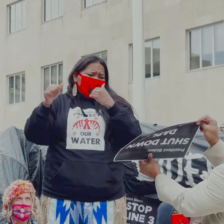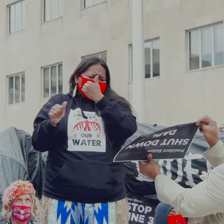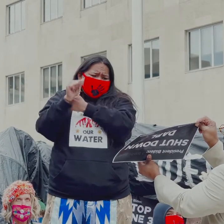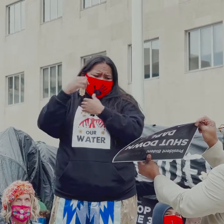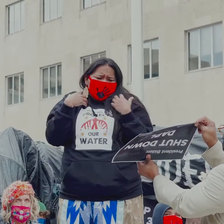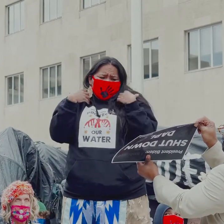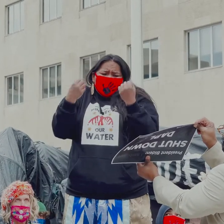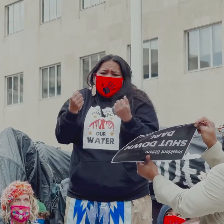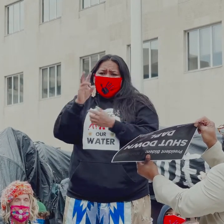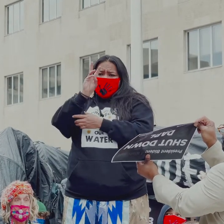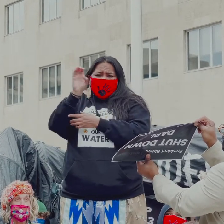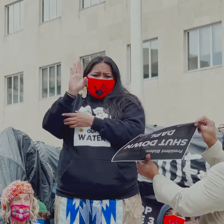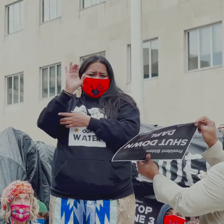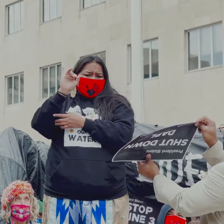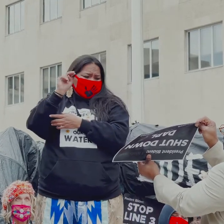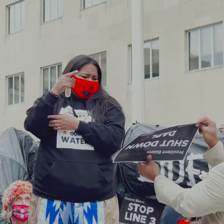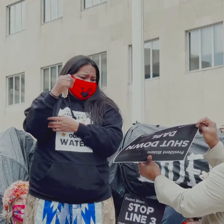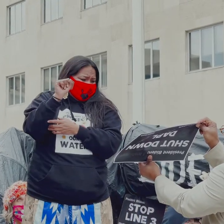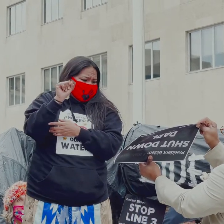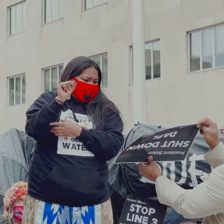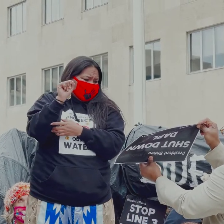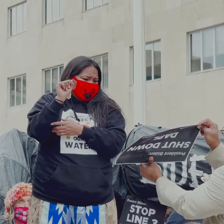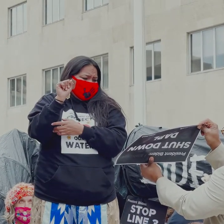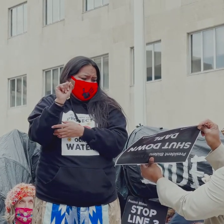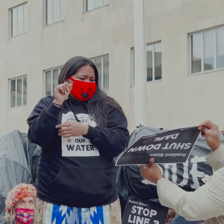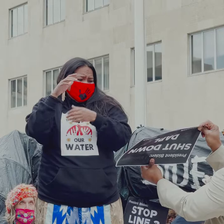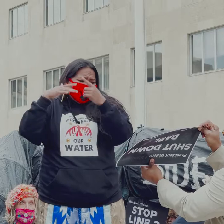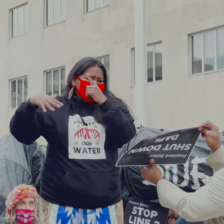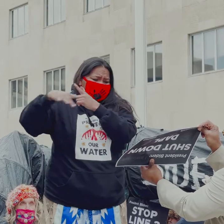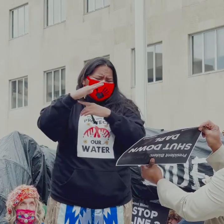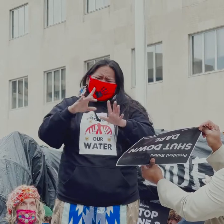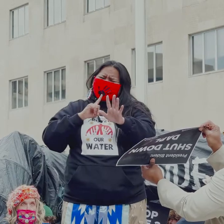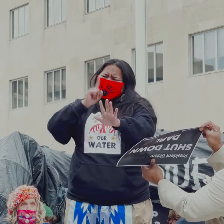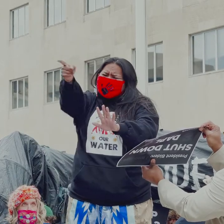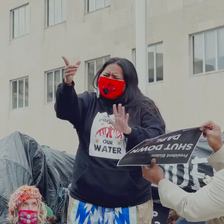the threat to the health and the well-being of the environment is real.